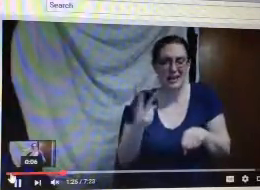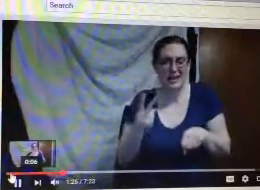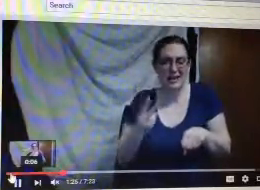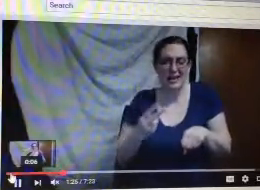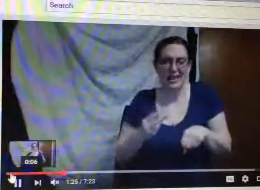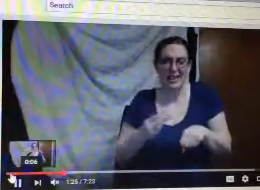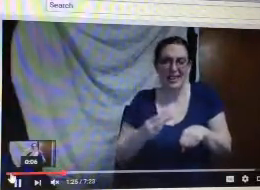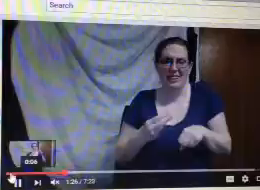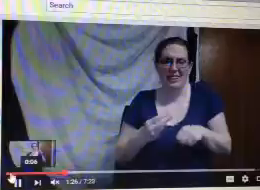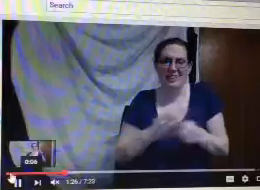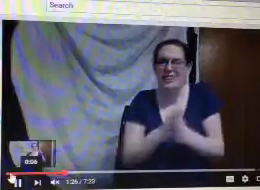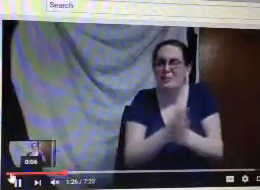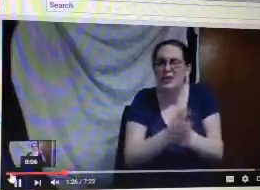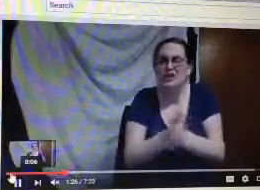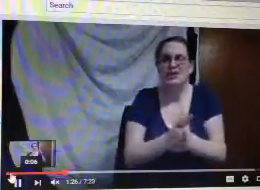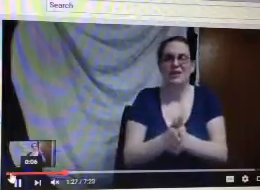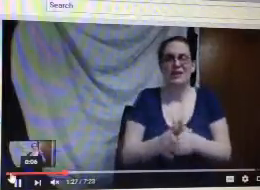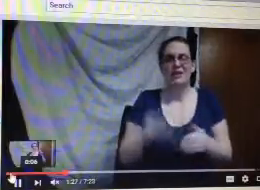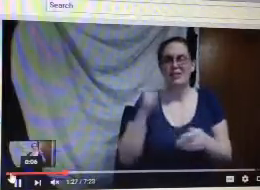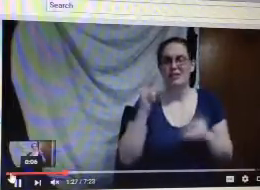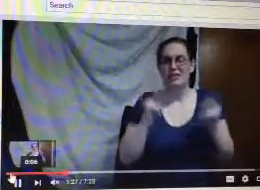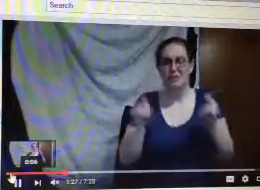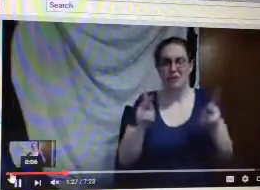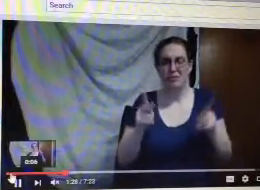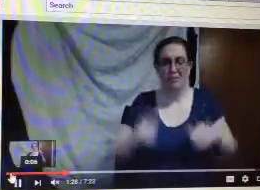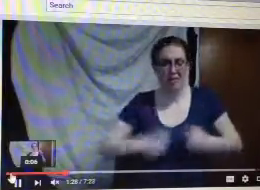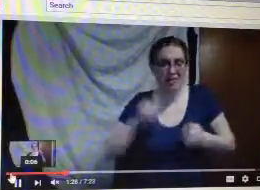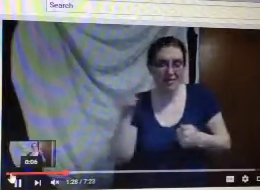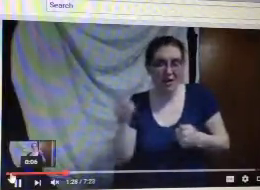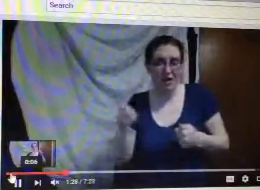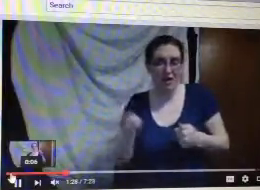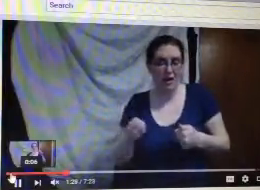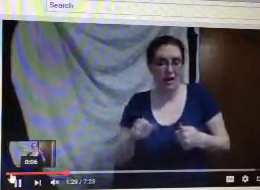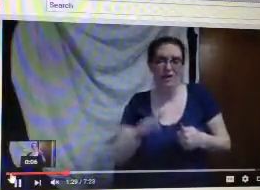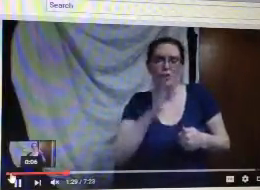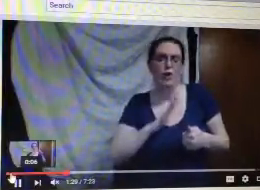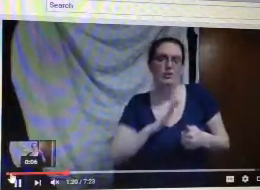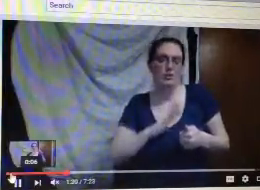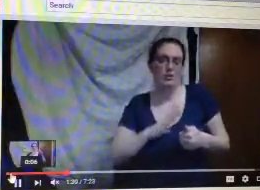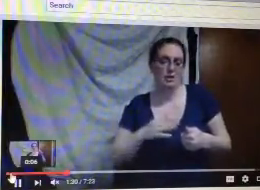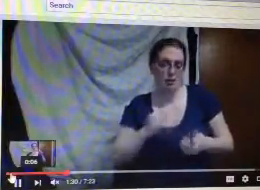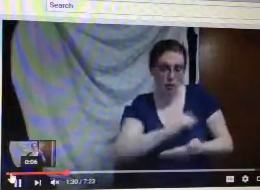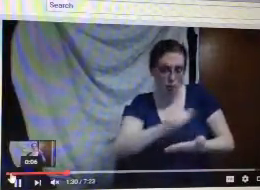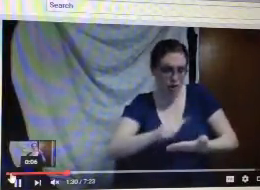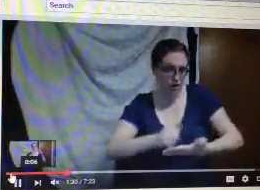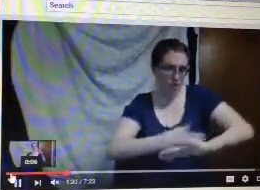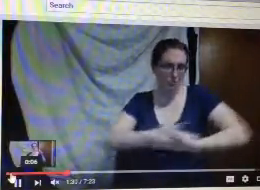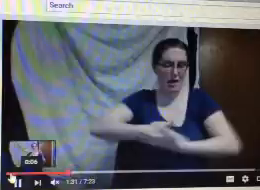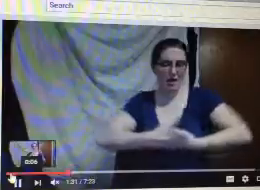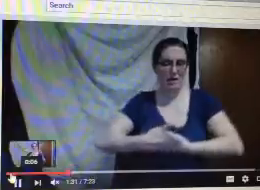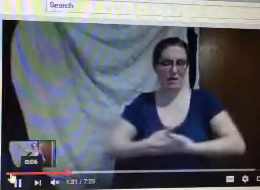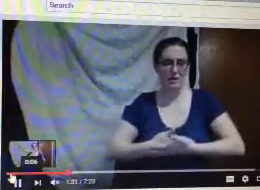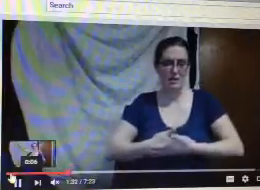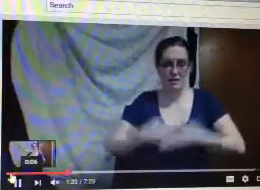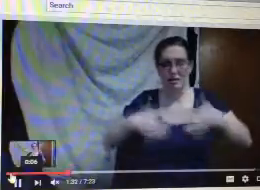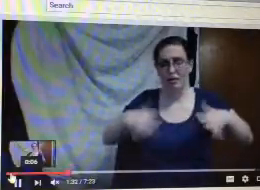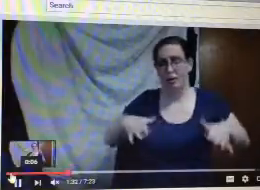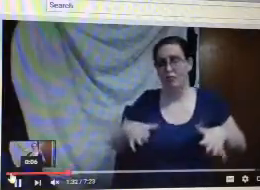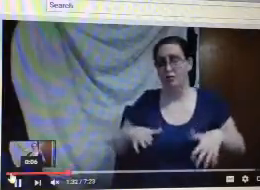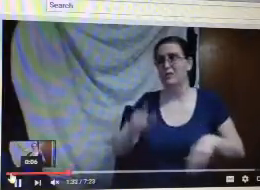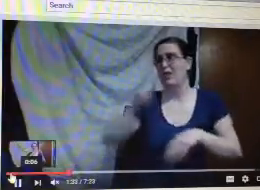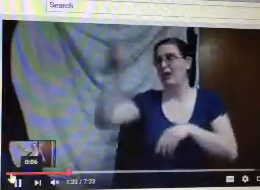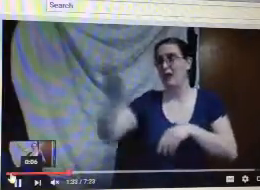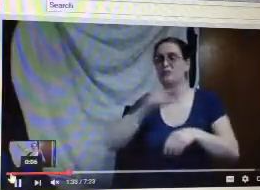It's impossible to see the motivation that people and the problems that they have in their life. And there was a woman, she was washing